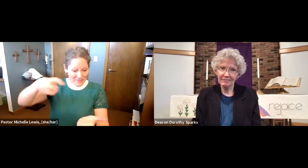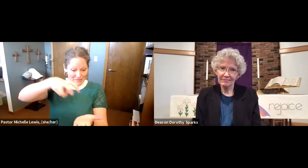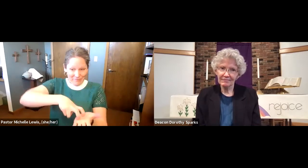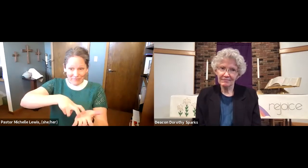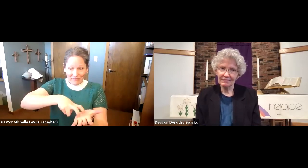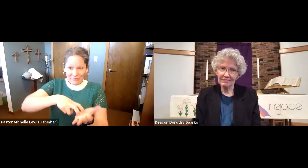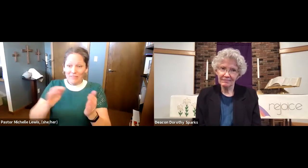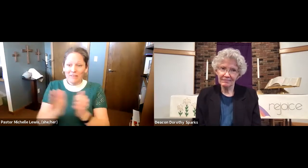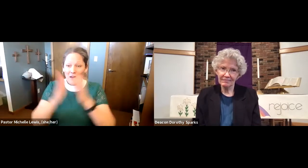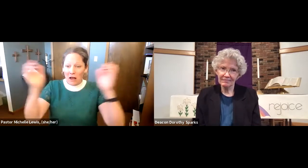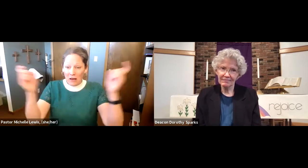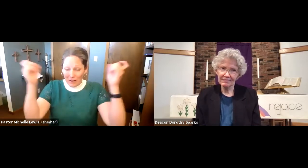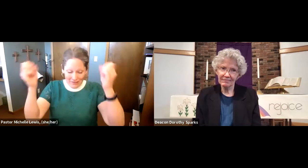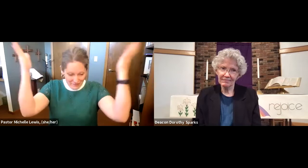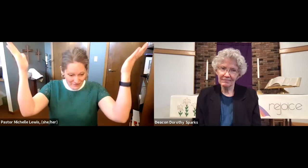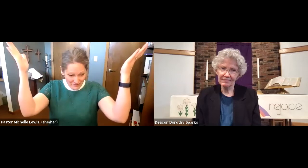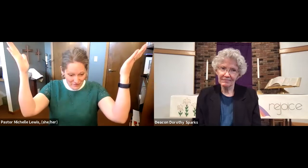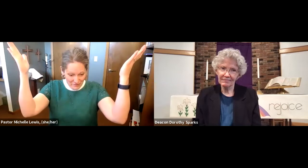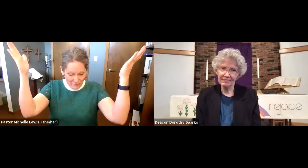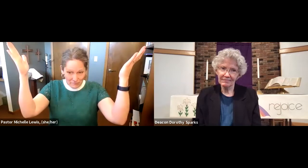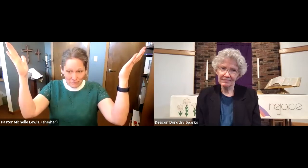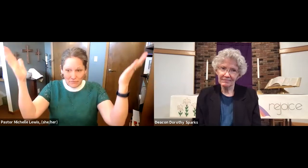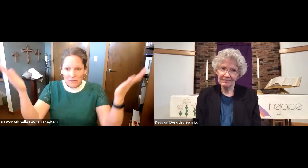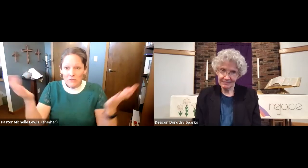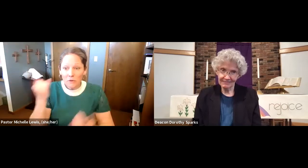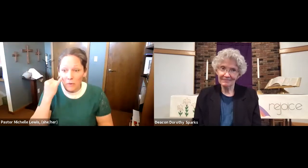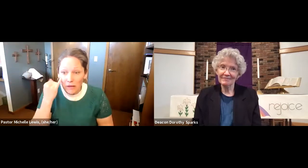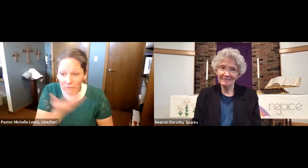is alive. Alleluia.